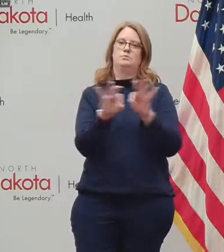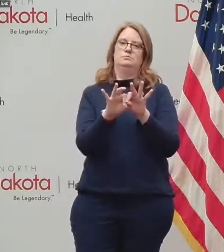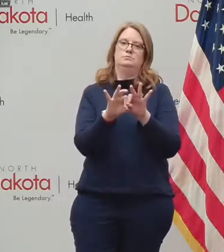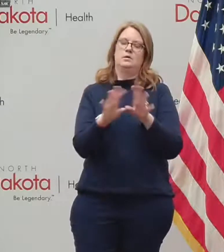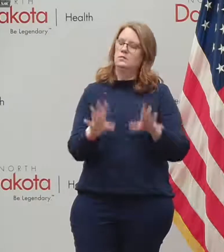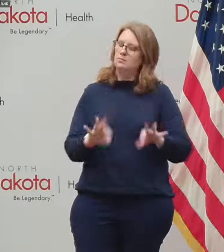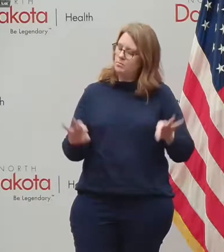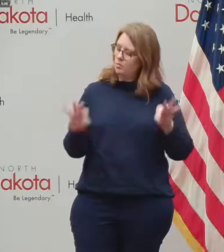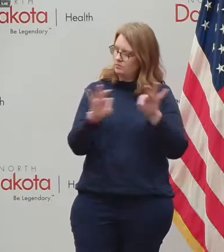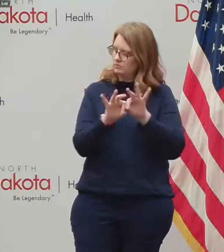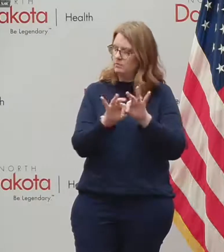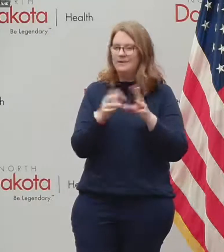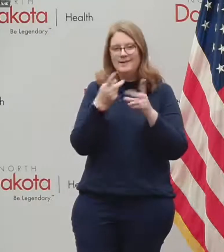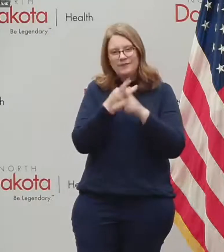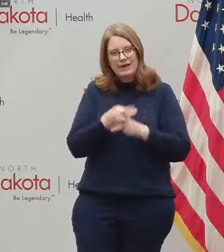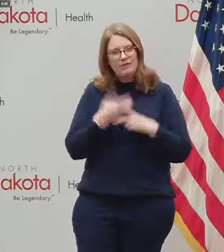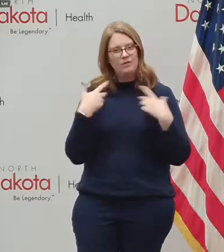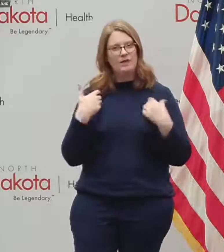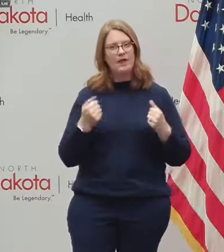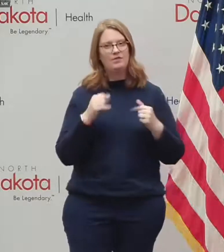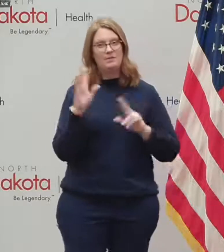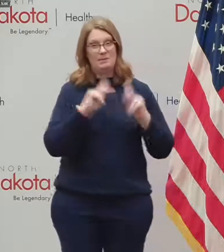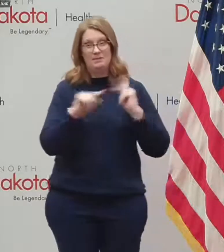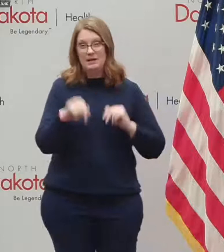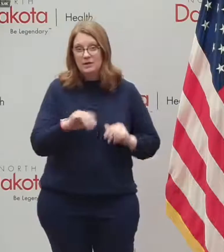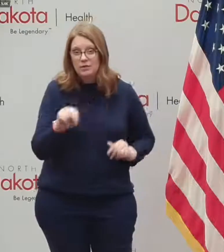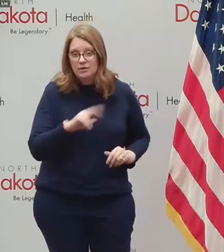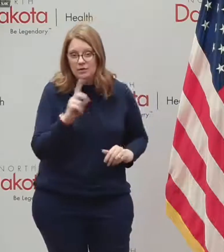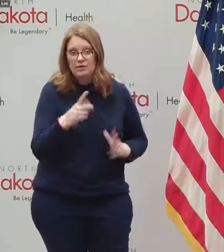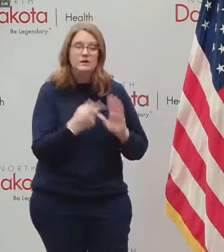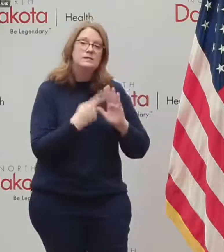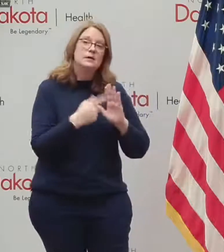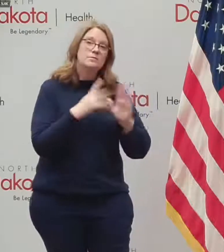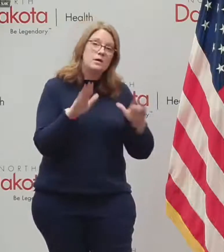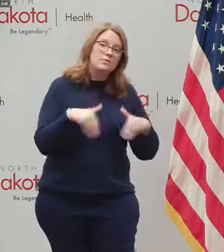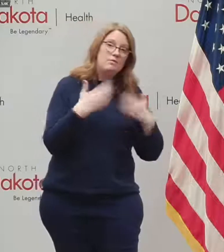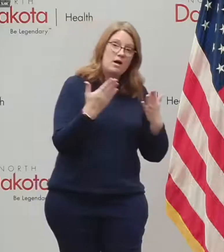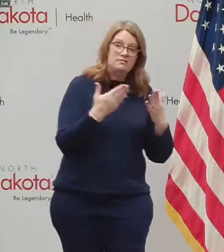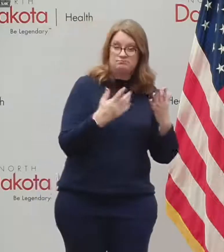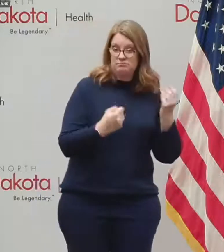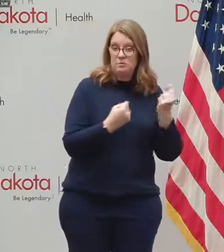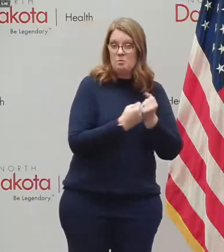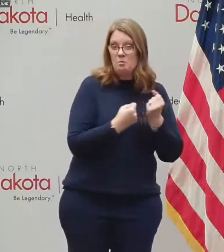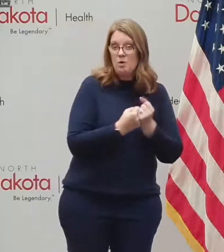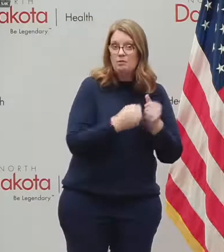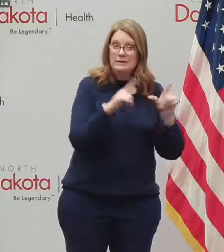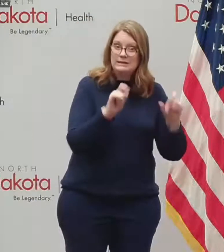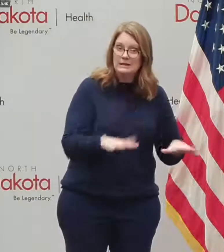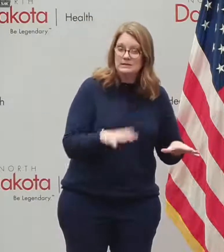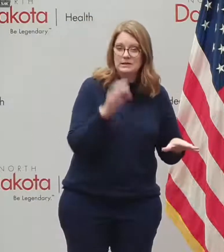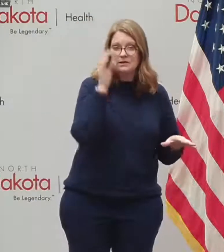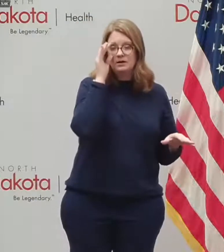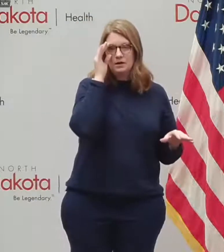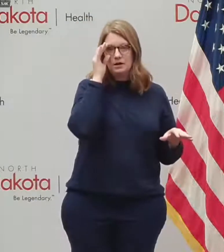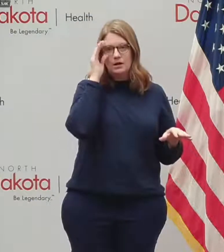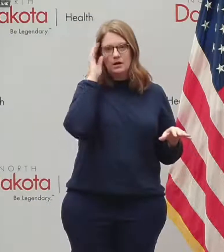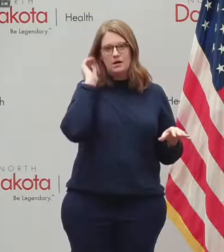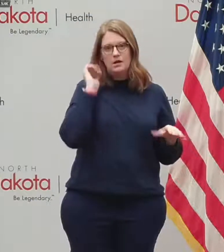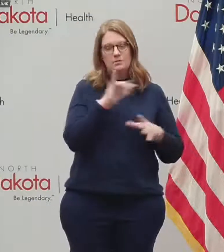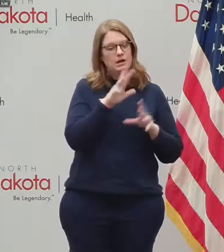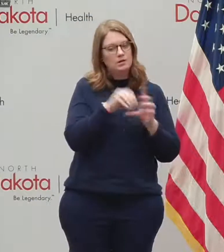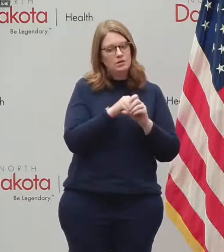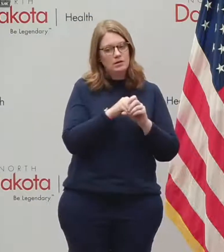response for caring for the health of North Dakotans. In some cases, they've provided invaluable support for testing efforts,